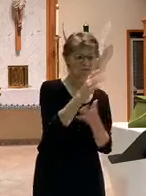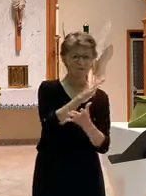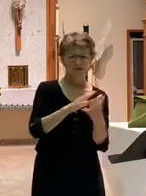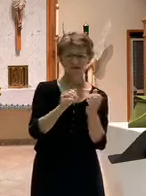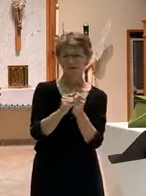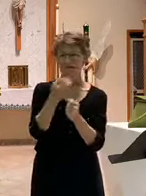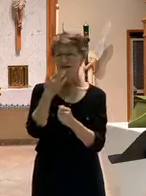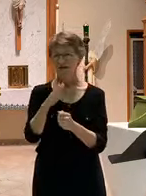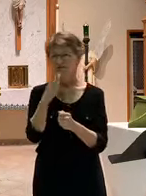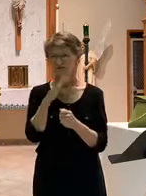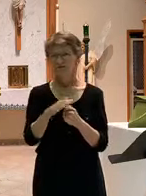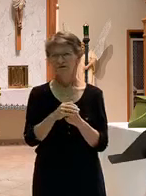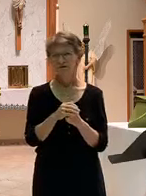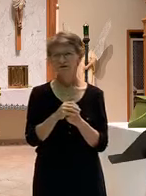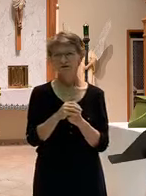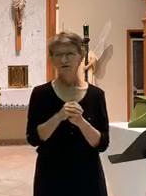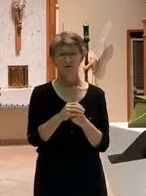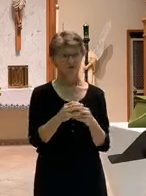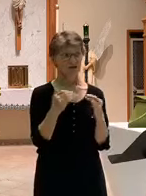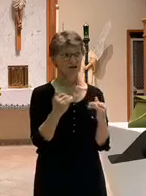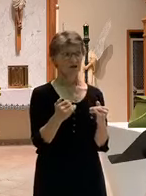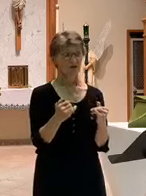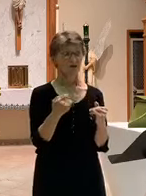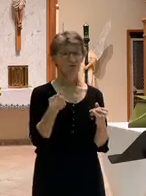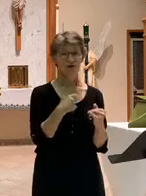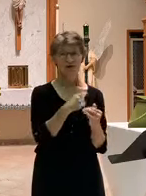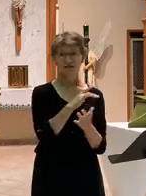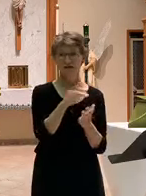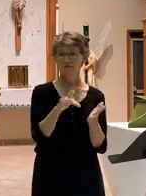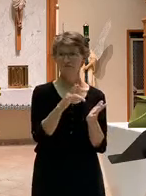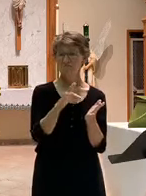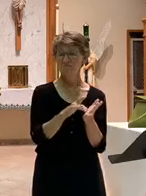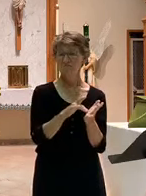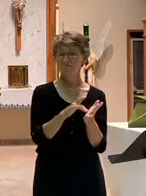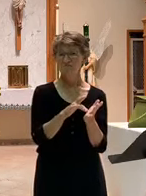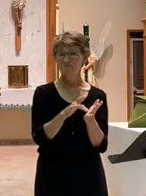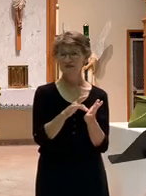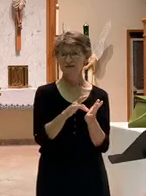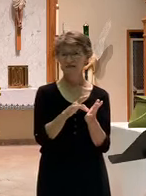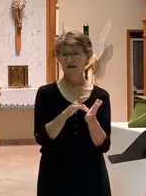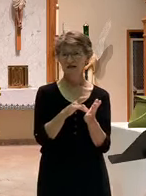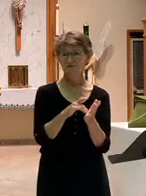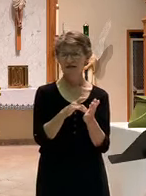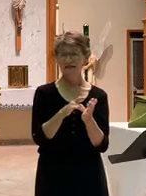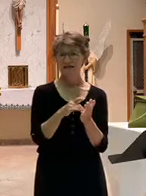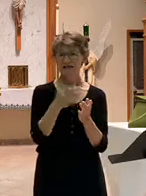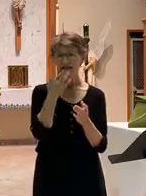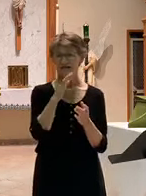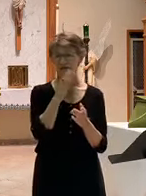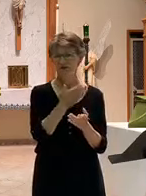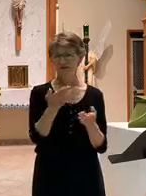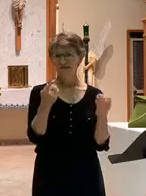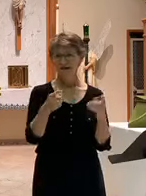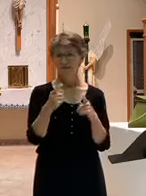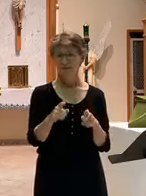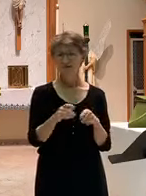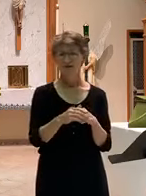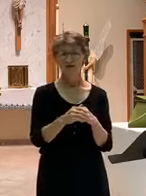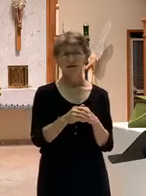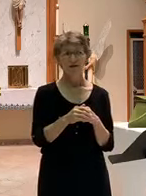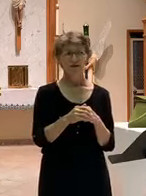But ultimately, when we're in the midst of evil, a textbook answer is not very satisfying. When we're there, when